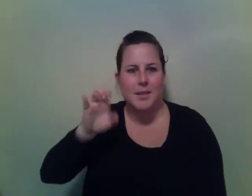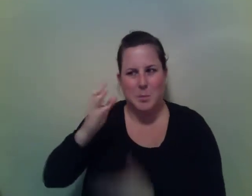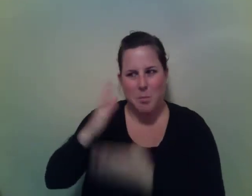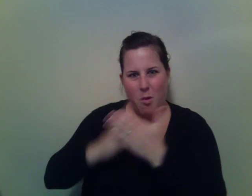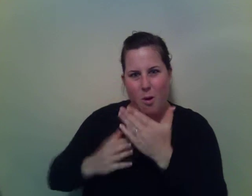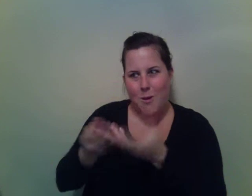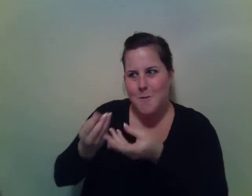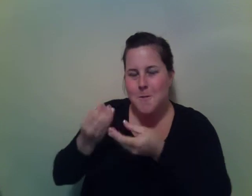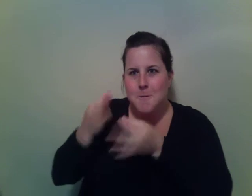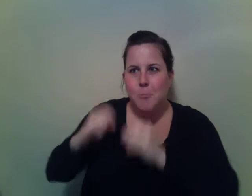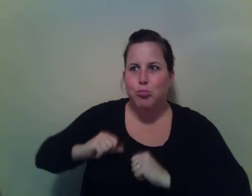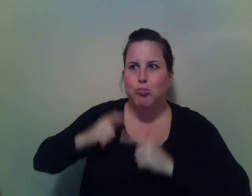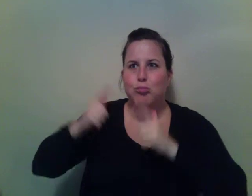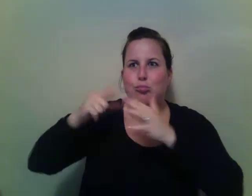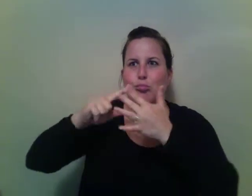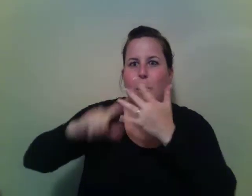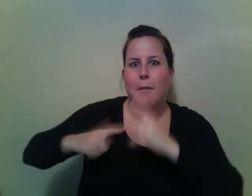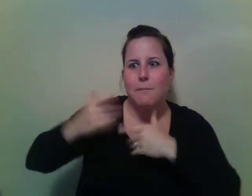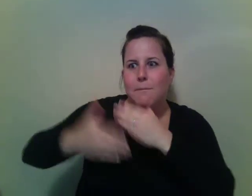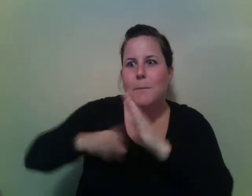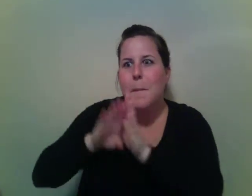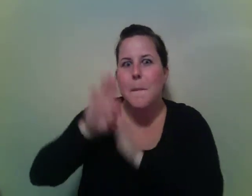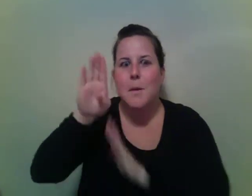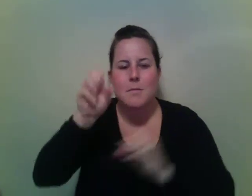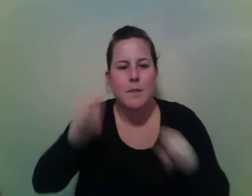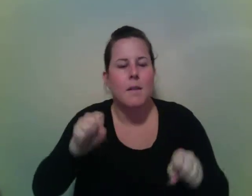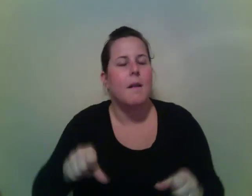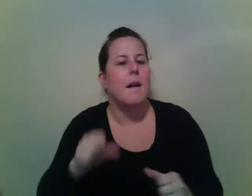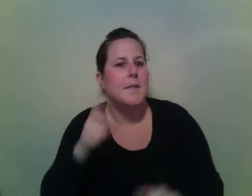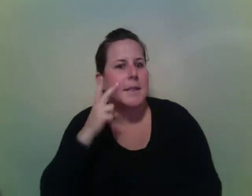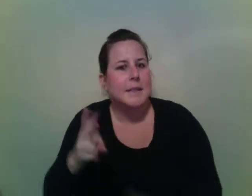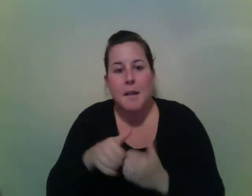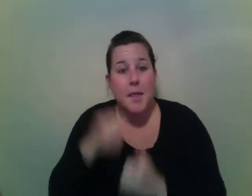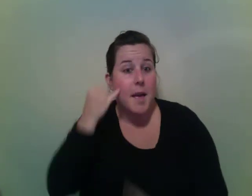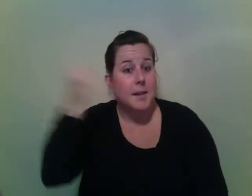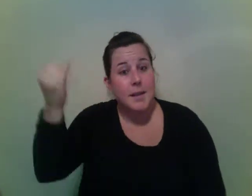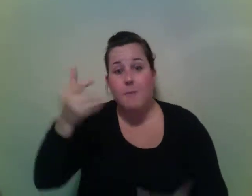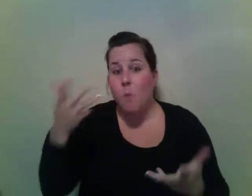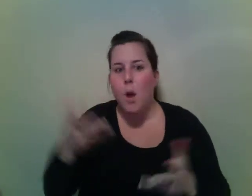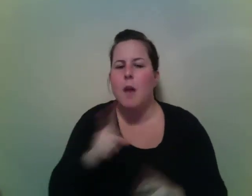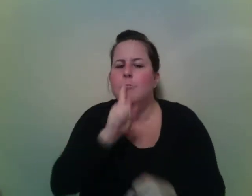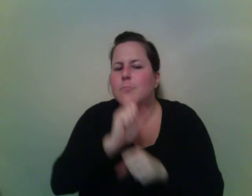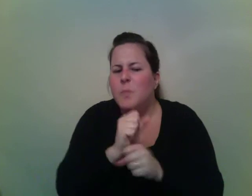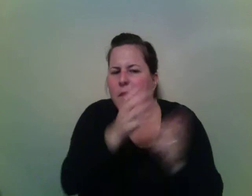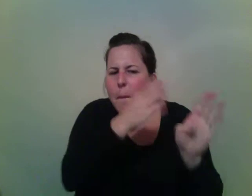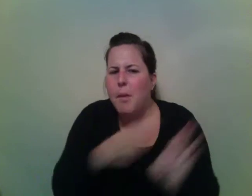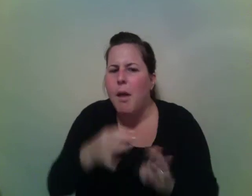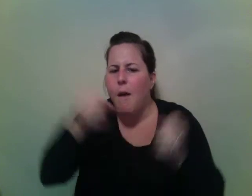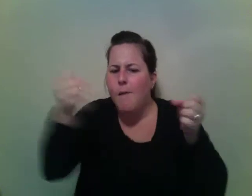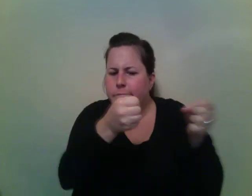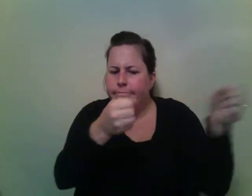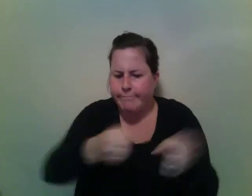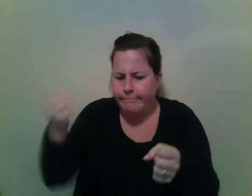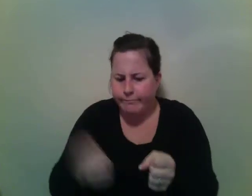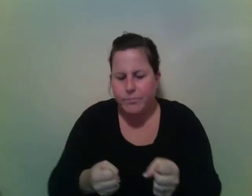I've seen that through the idea of strategic placement and implementing that in my team. Strategic